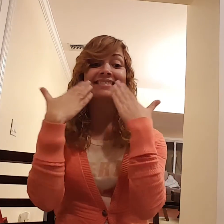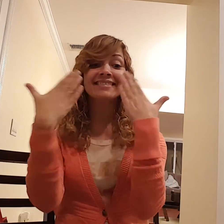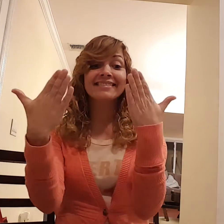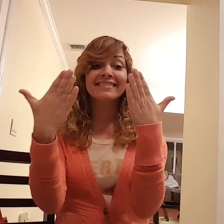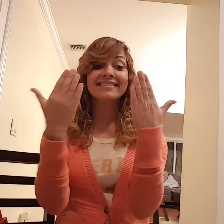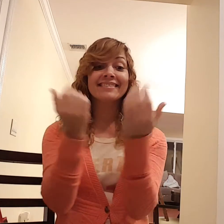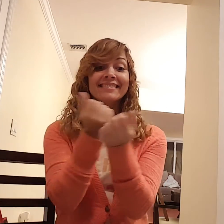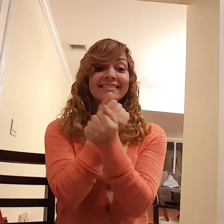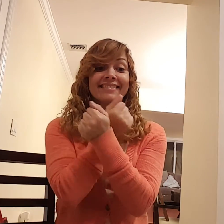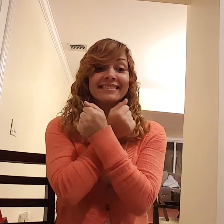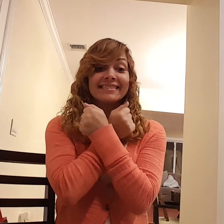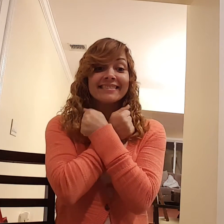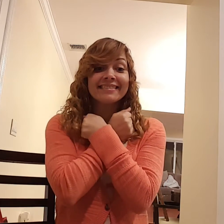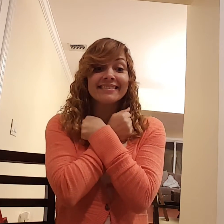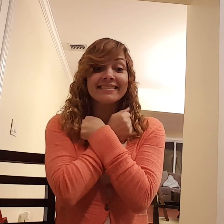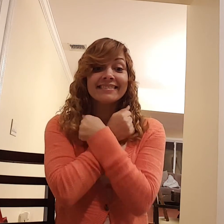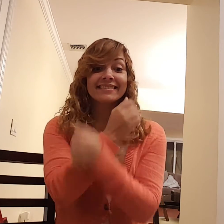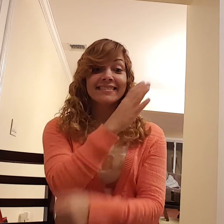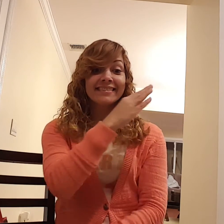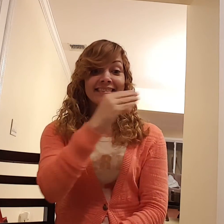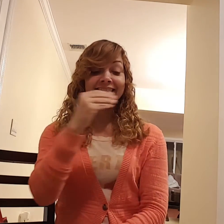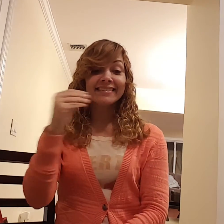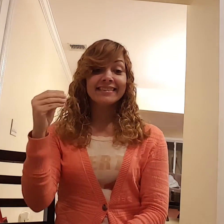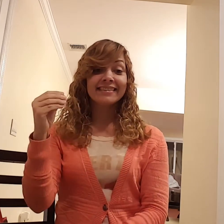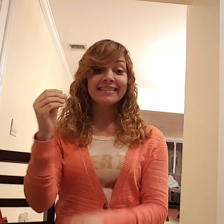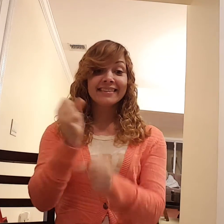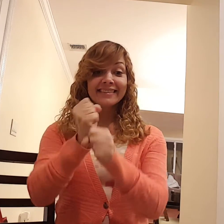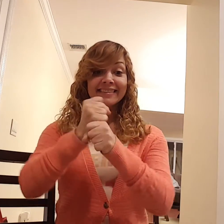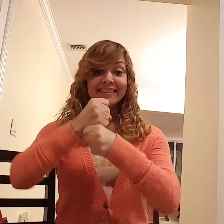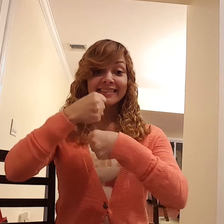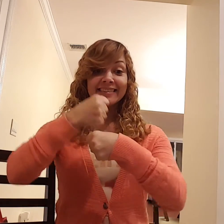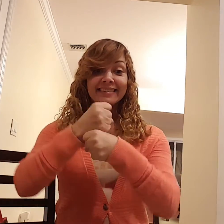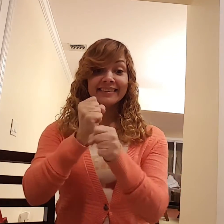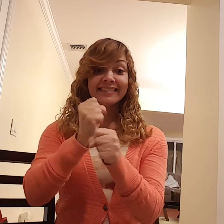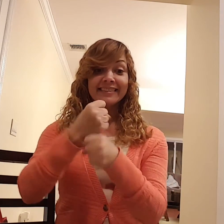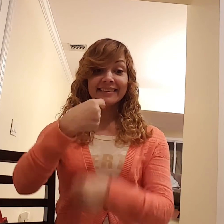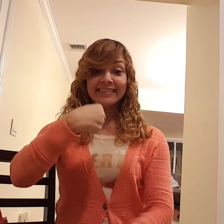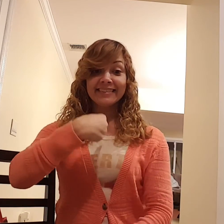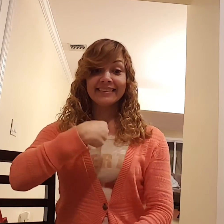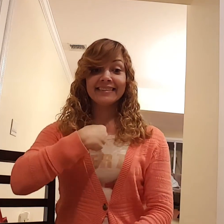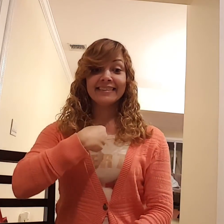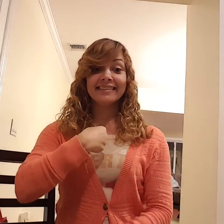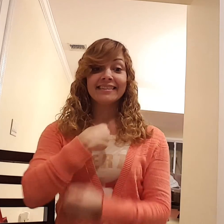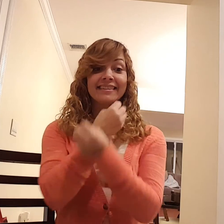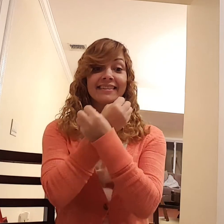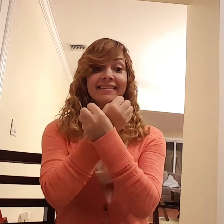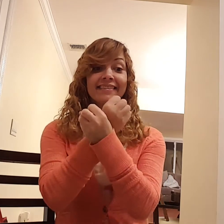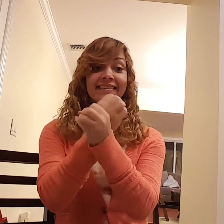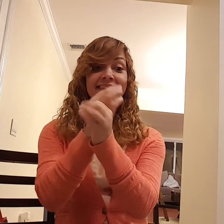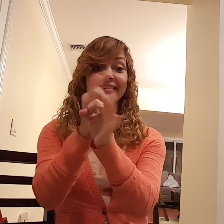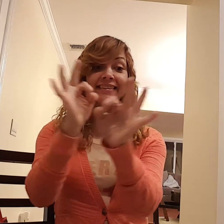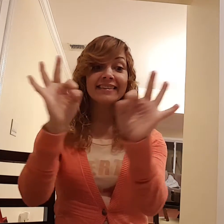Thank you for loving and making me free.